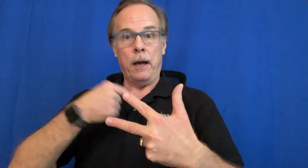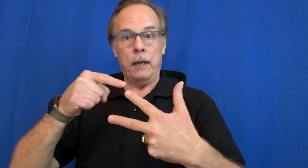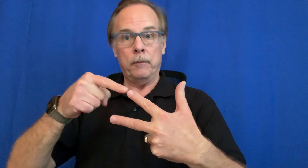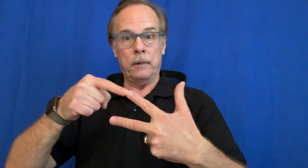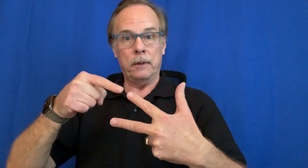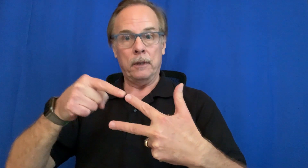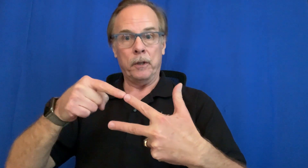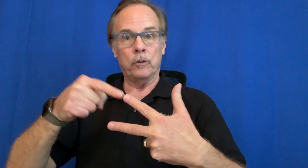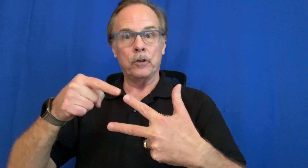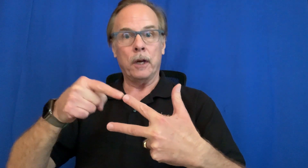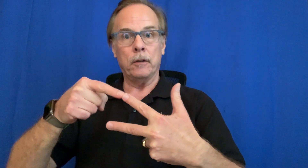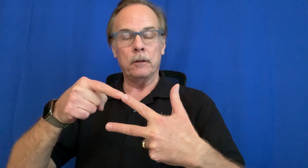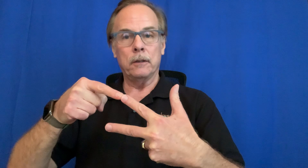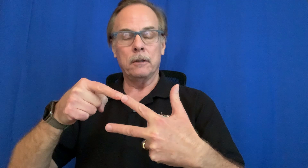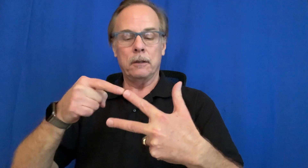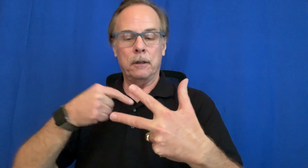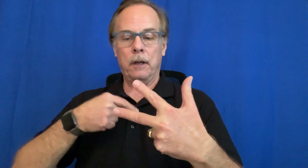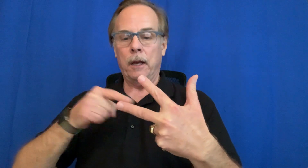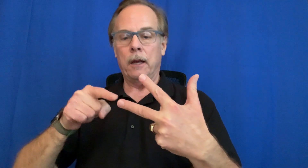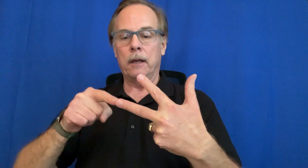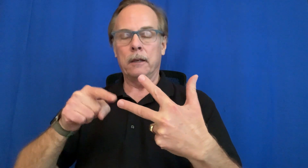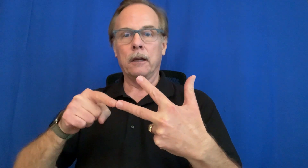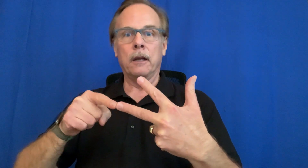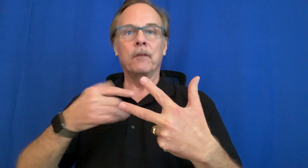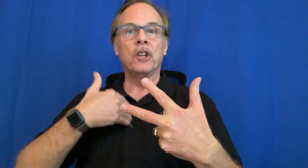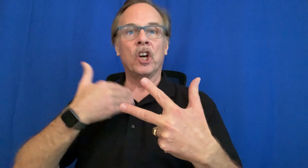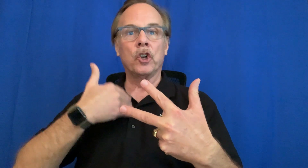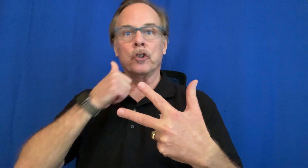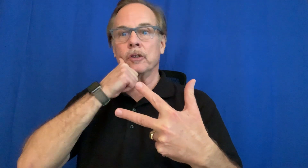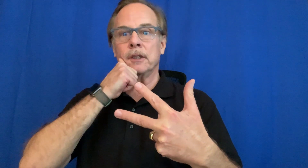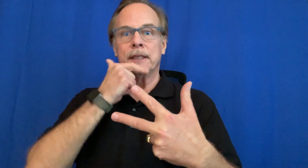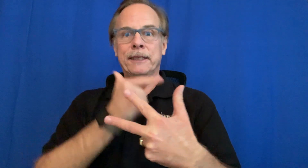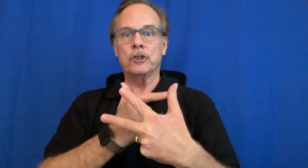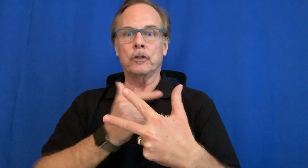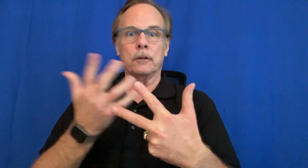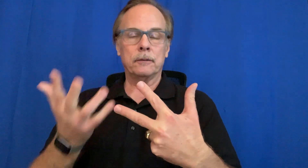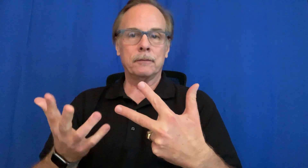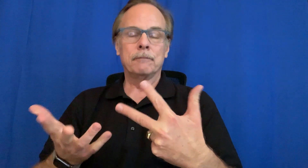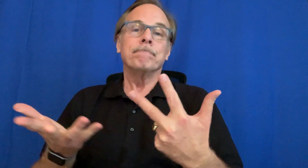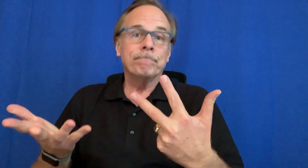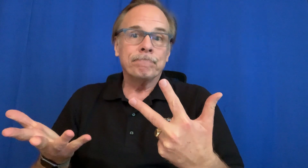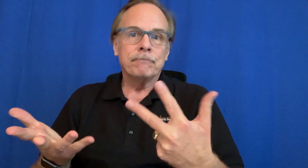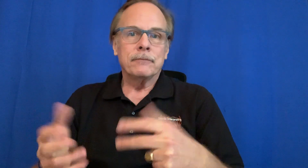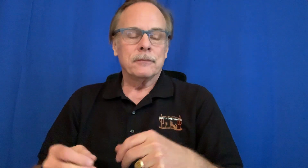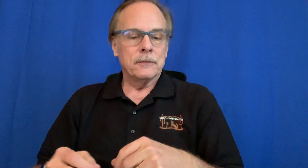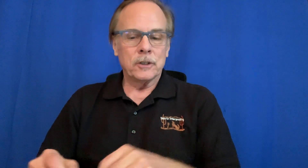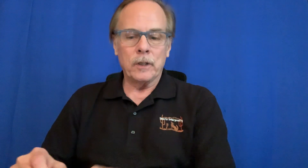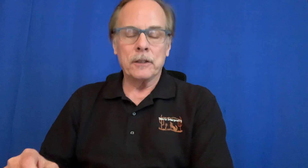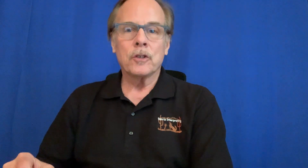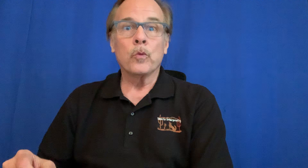I'm the middle child, and I have a younger sister. So that's